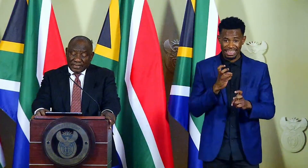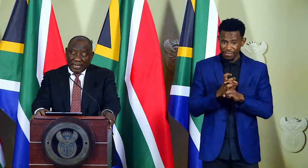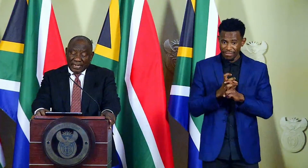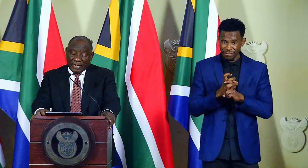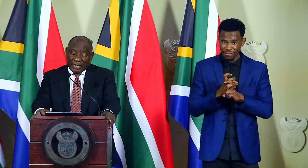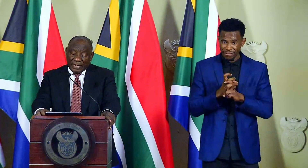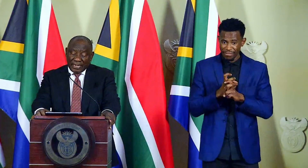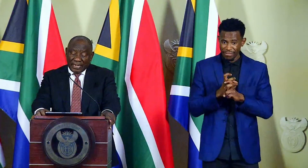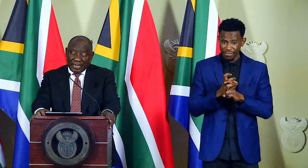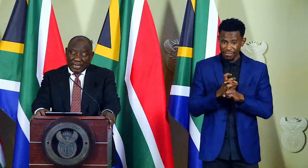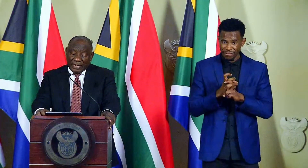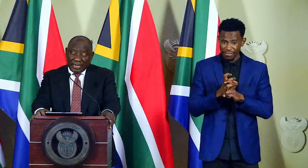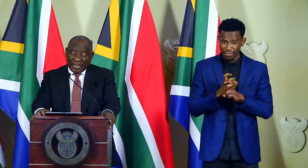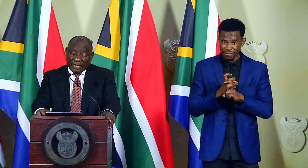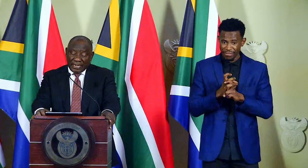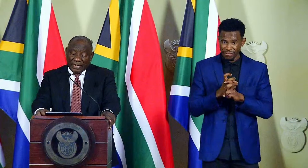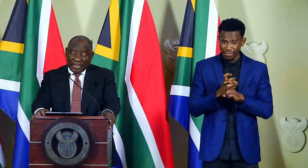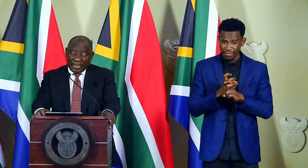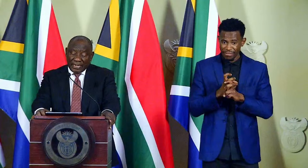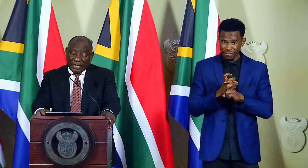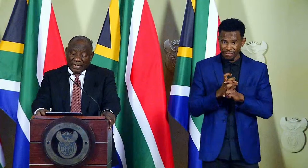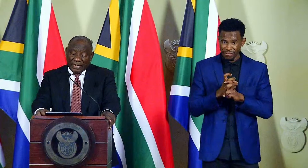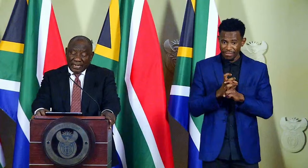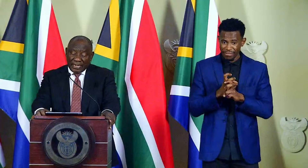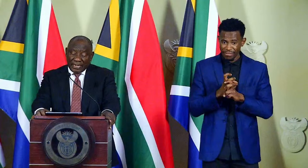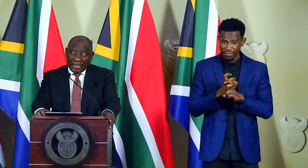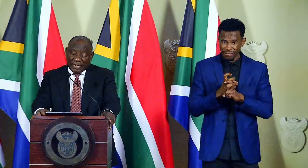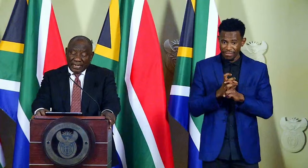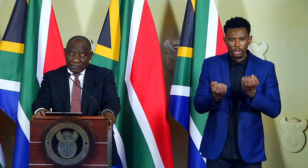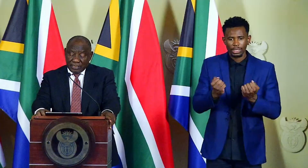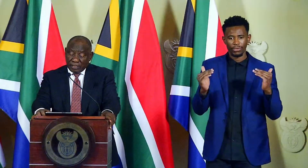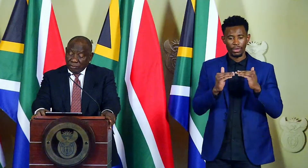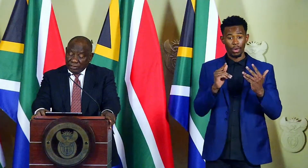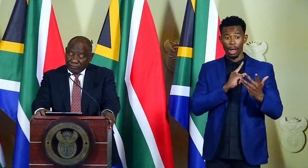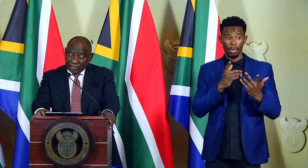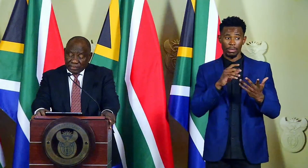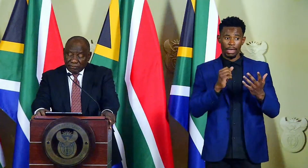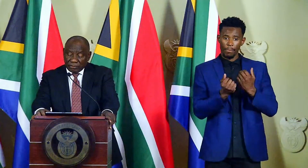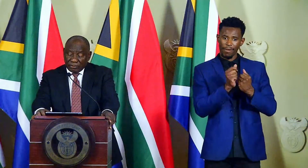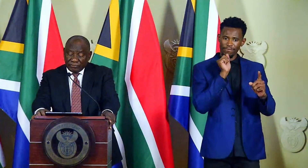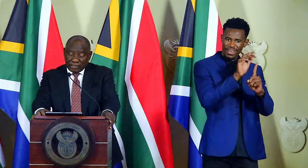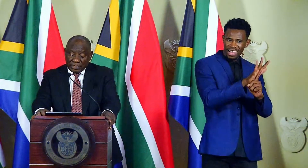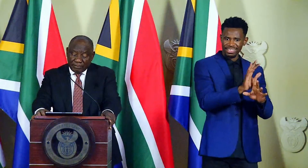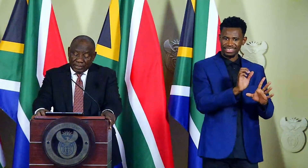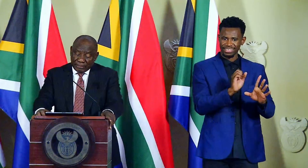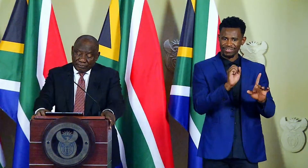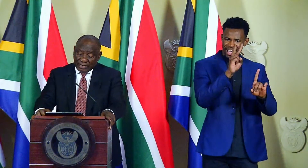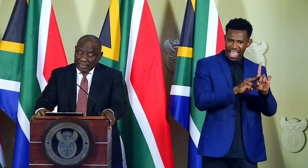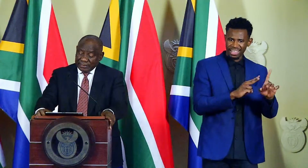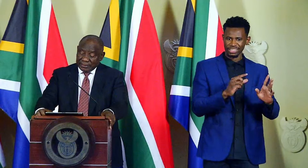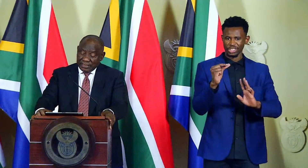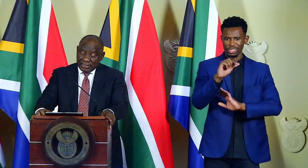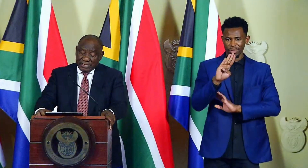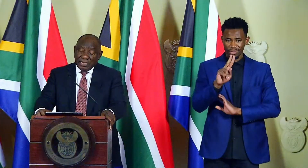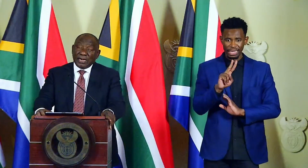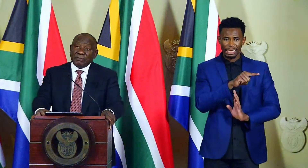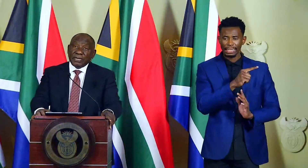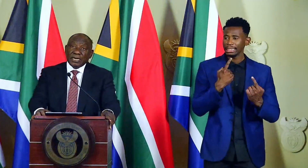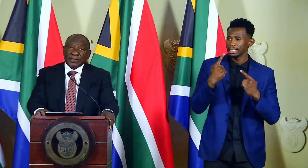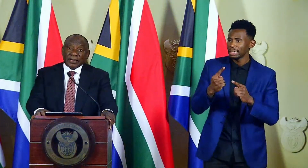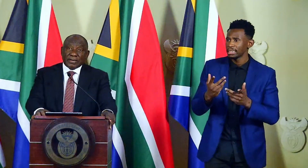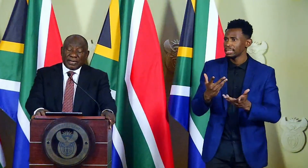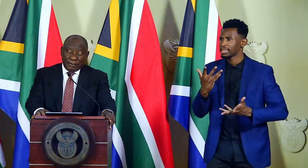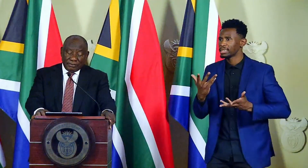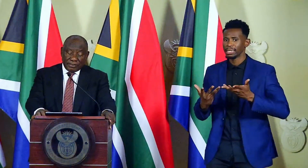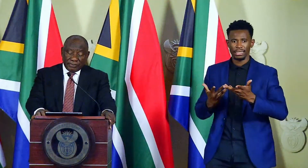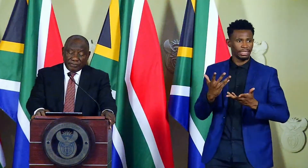compromising access to justice for victims of violence, including victims of gender-based violence and